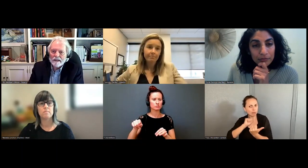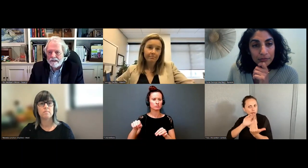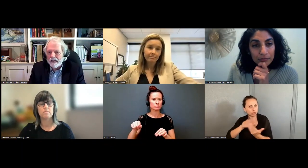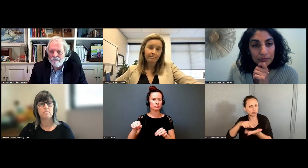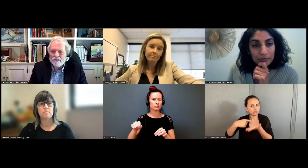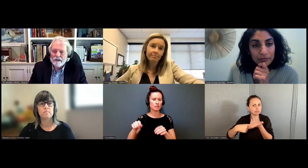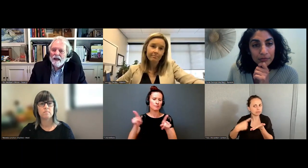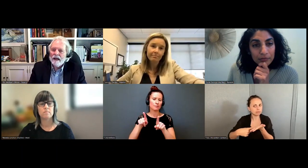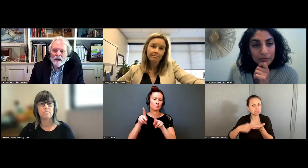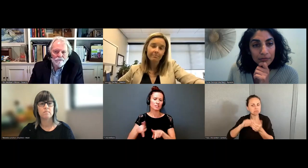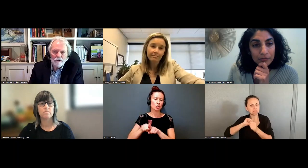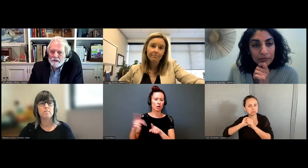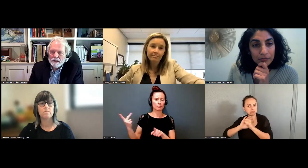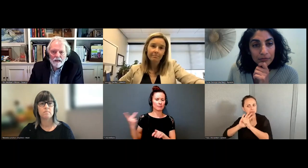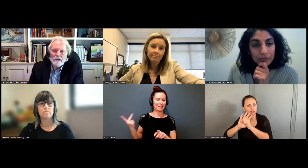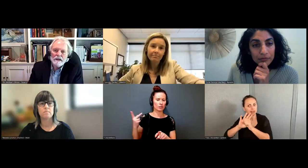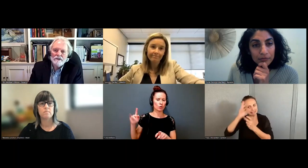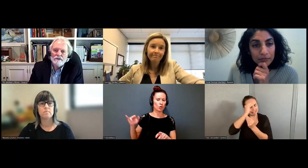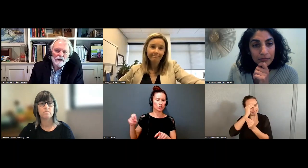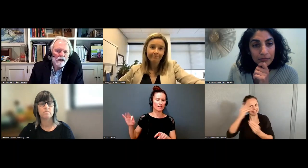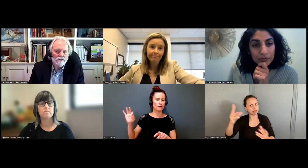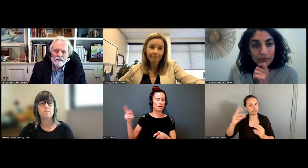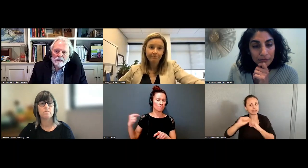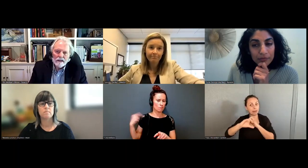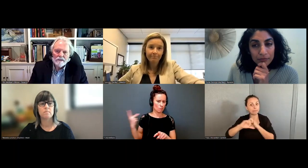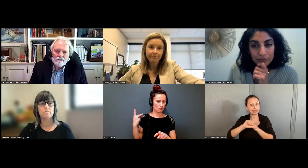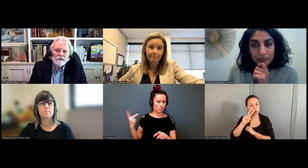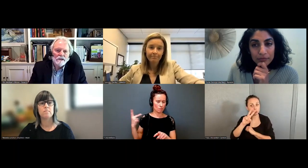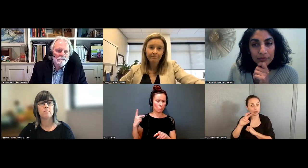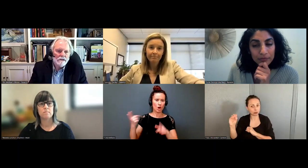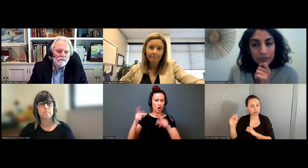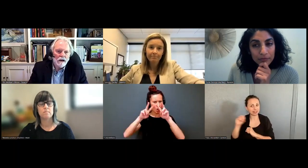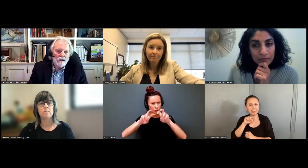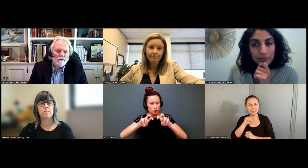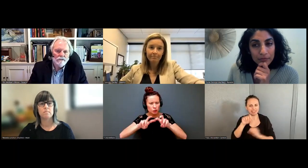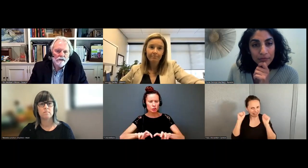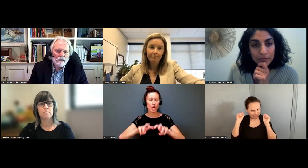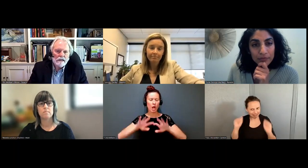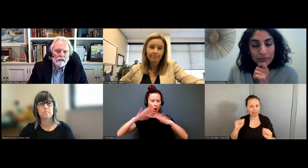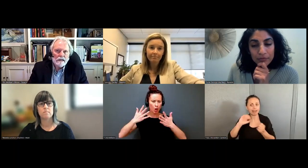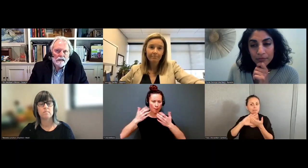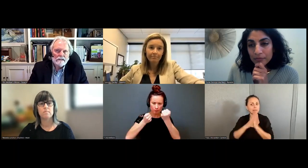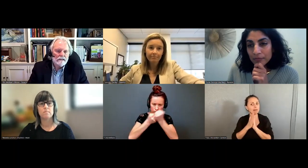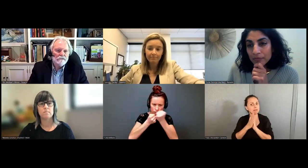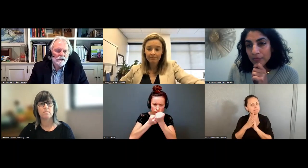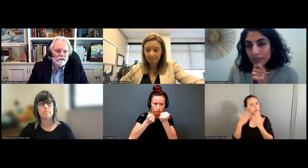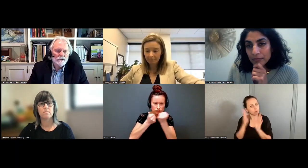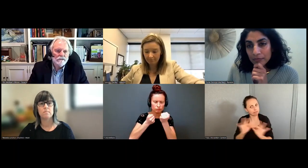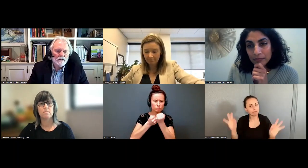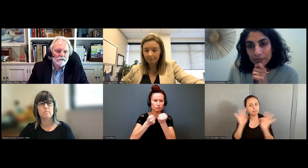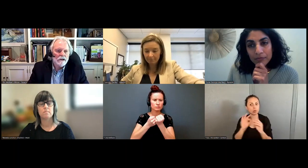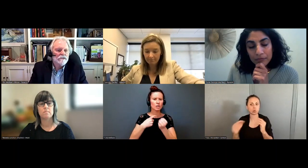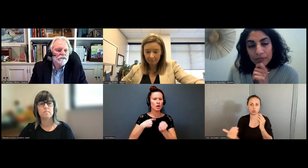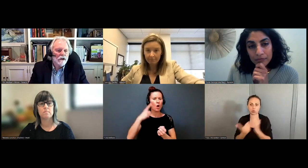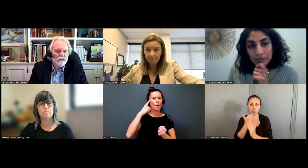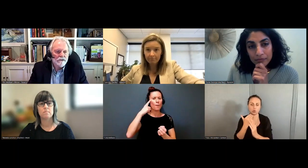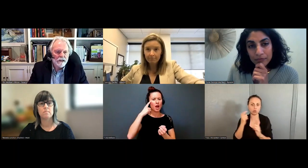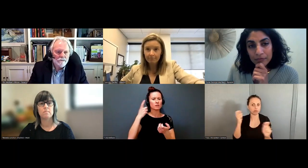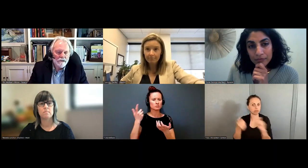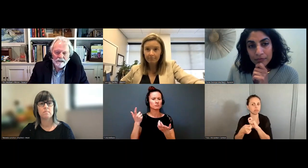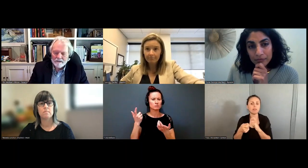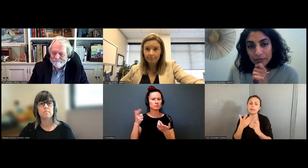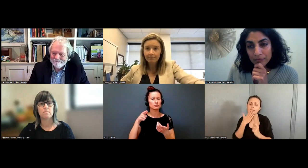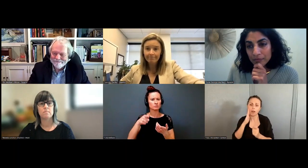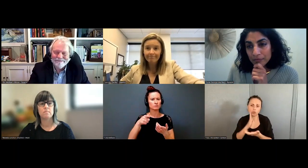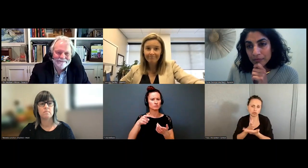and Layla and the advocacy, informing Campaign 2000. This really could be a very significant new development. And I'll stop there. Thank